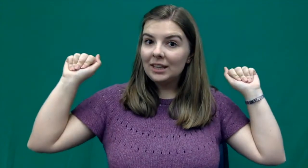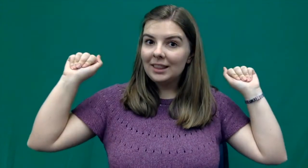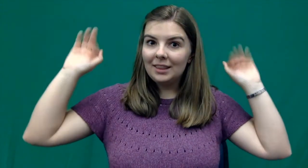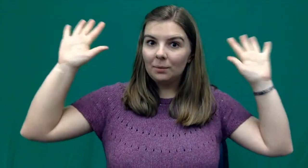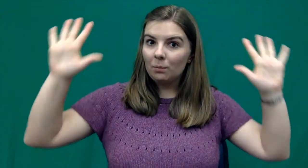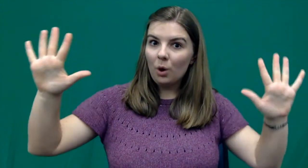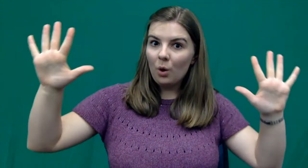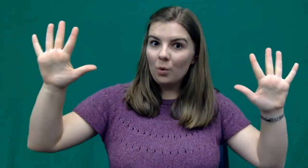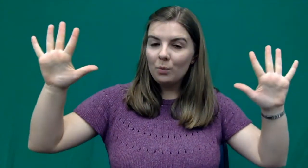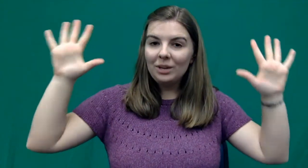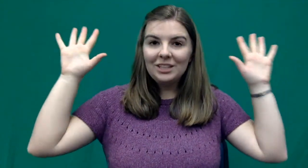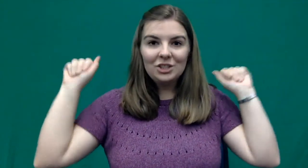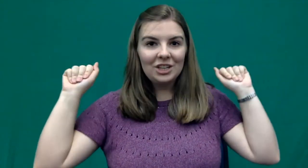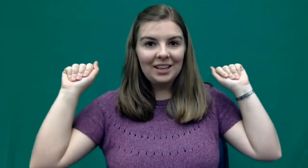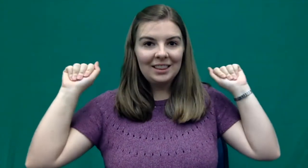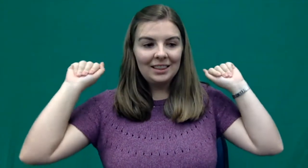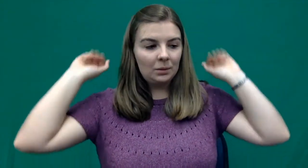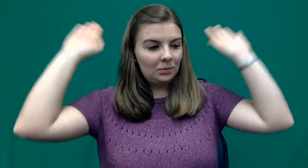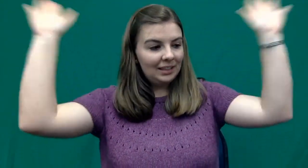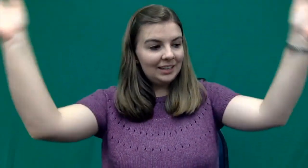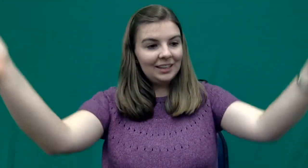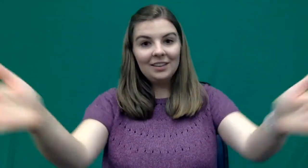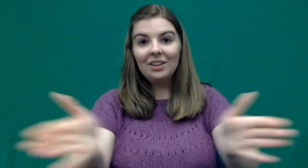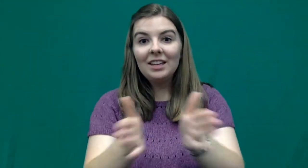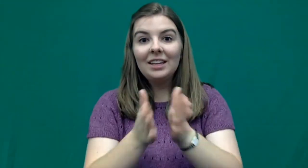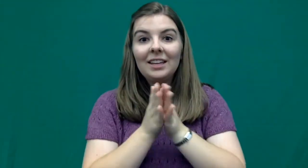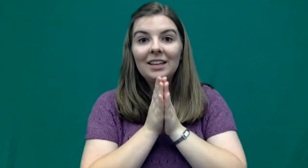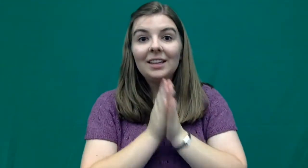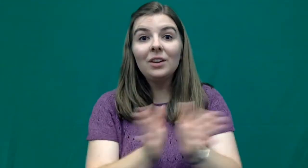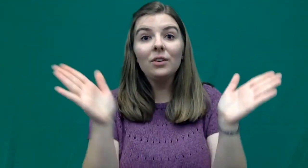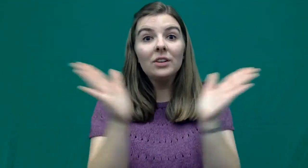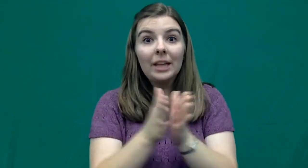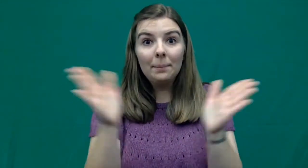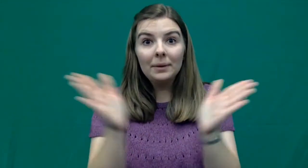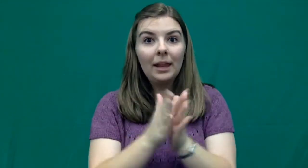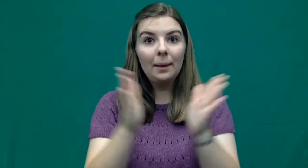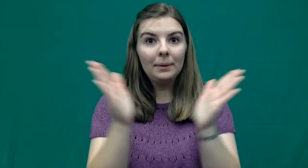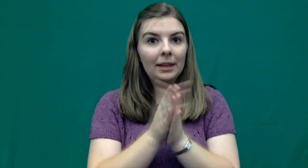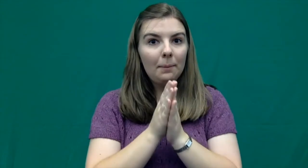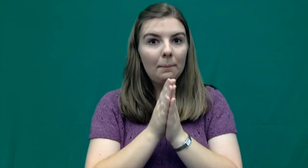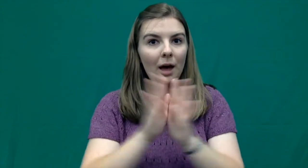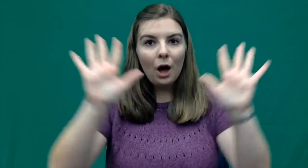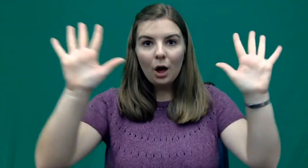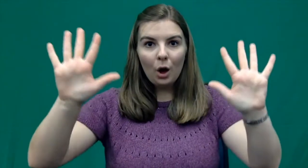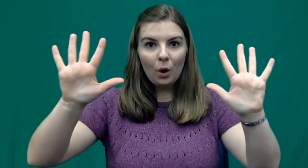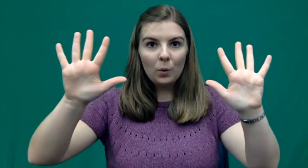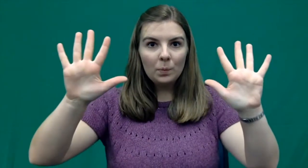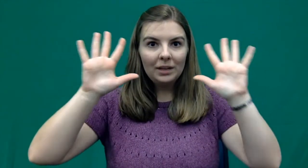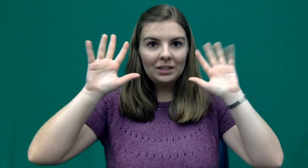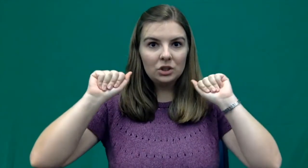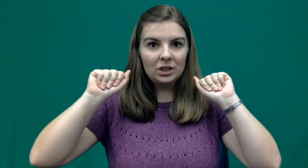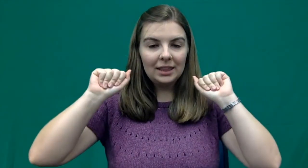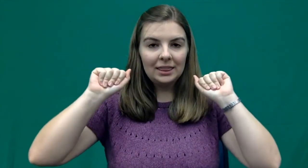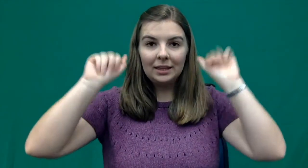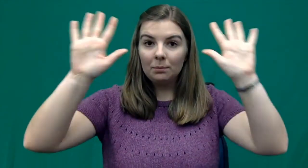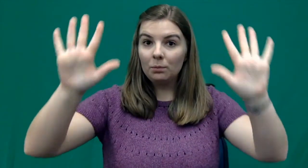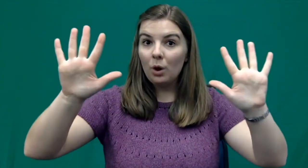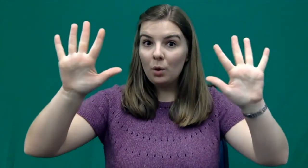them. Open, shut them. Give a little clap, clap, clap. Open, shut them.